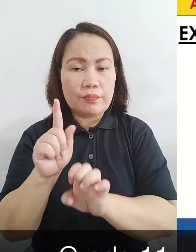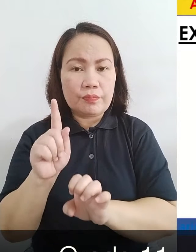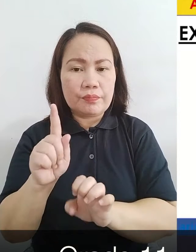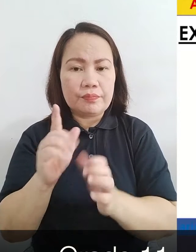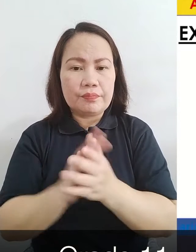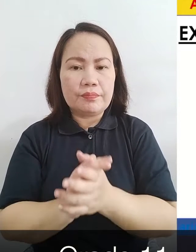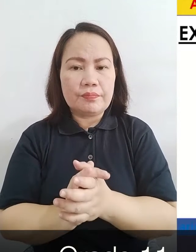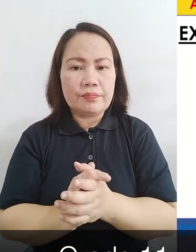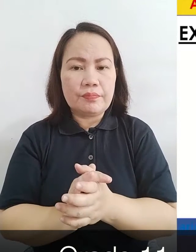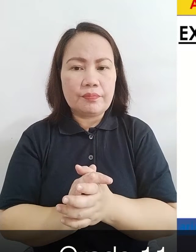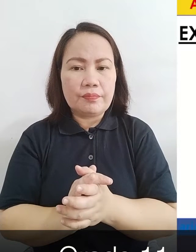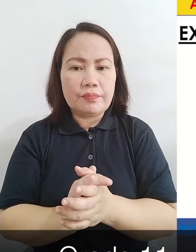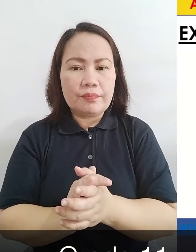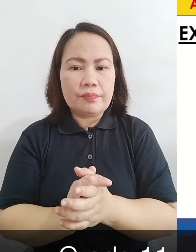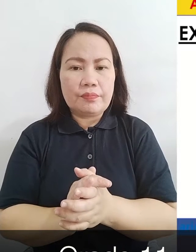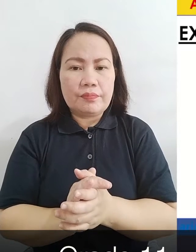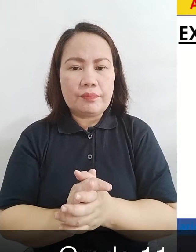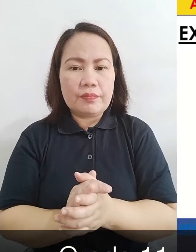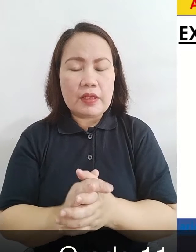First,